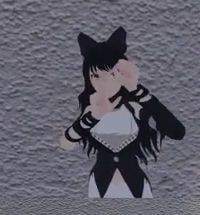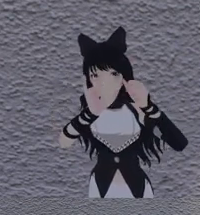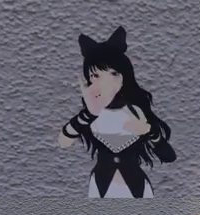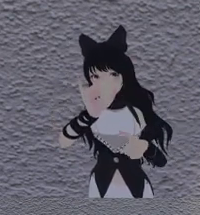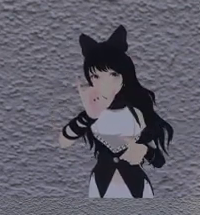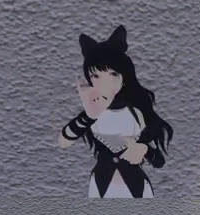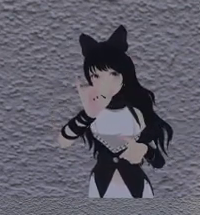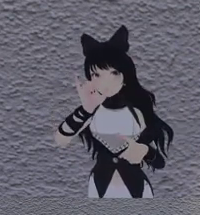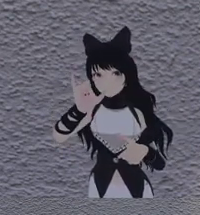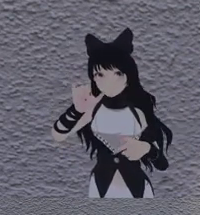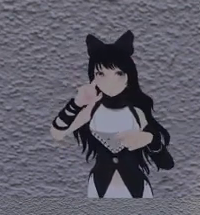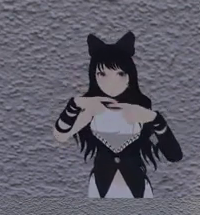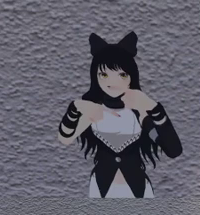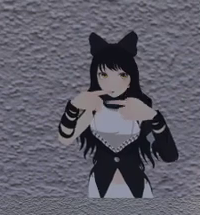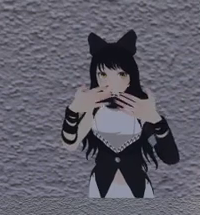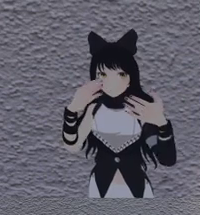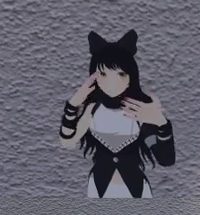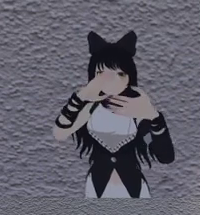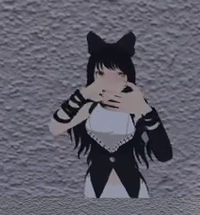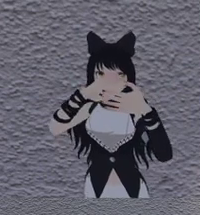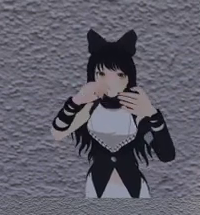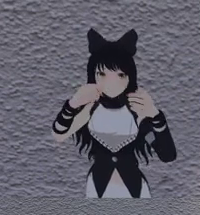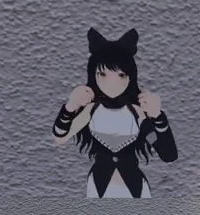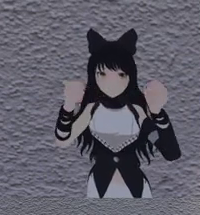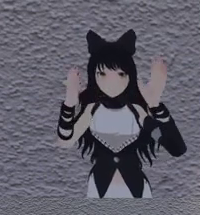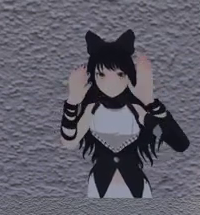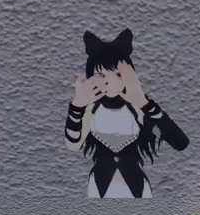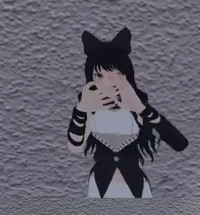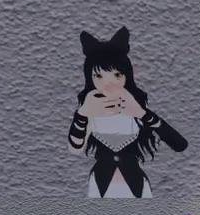So the other one for story, you're doing it like this.